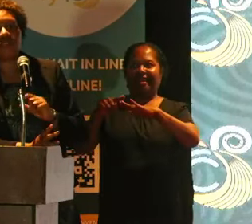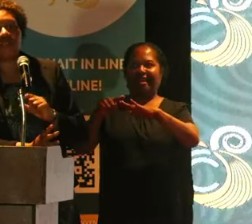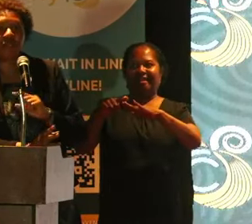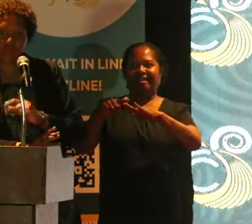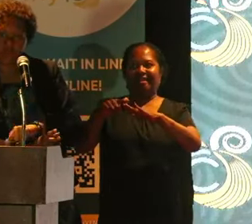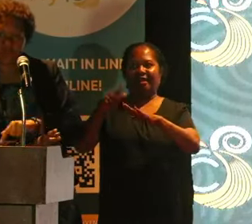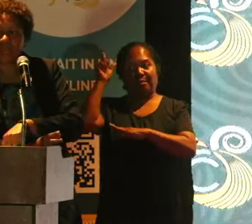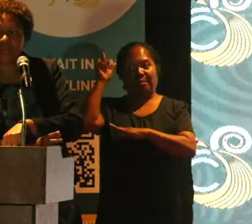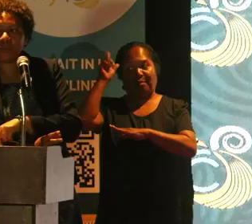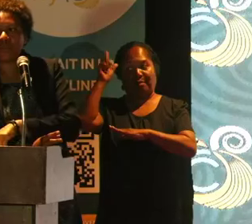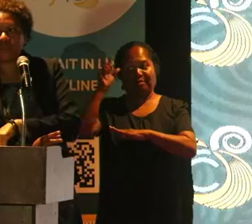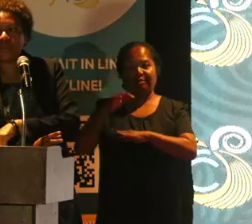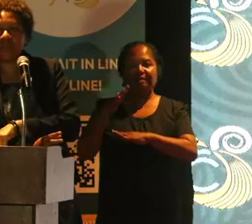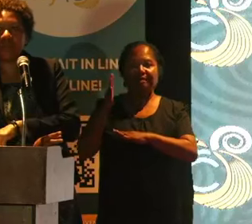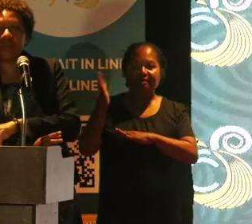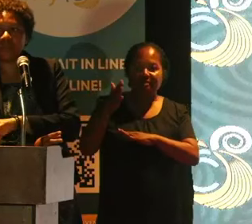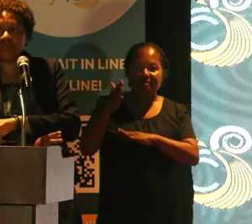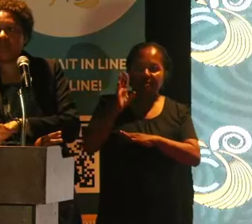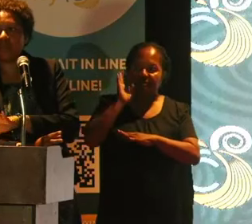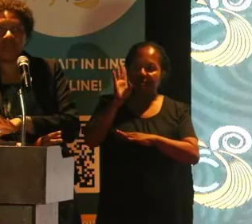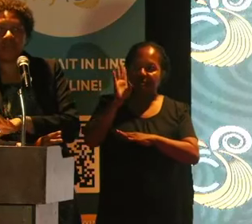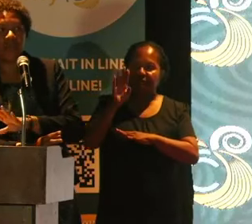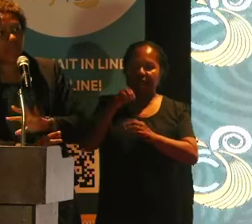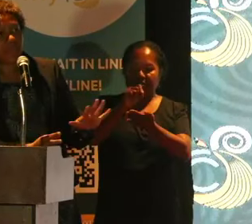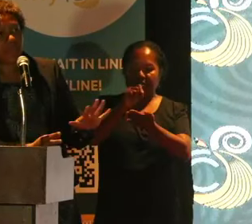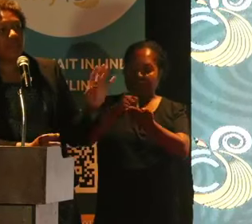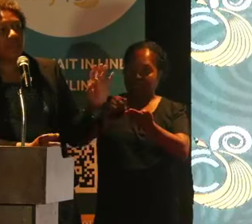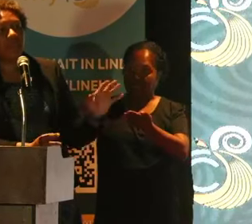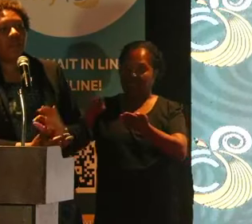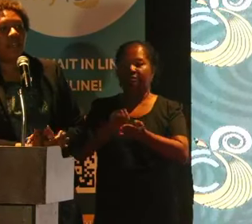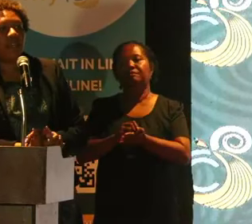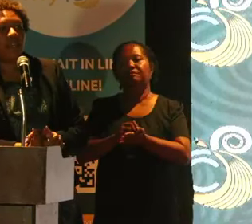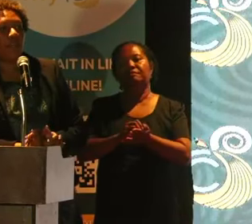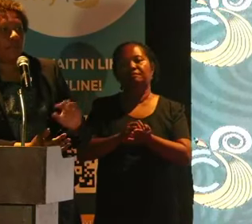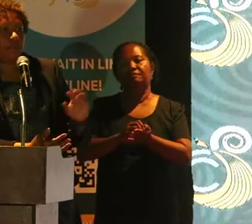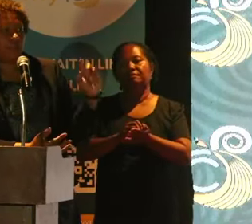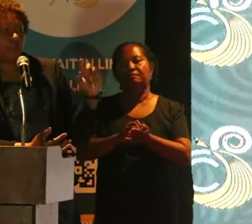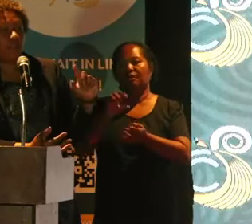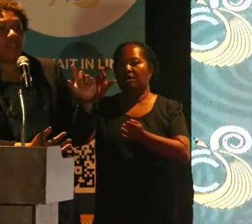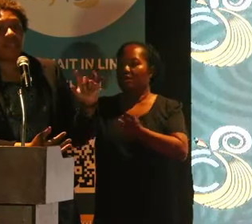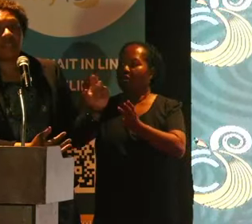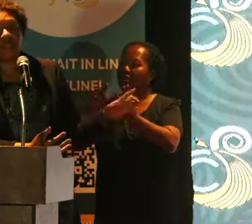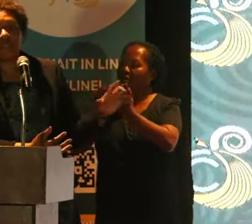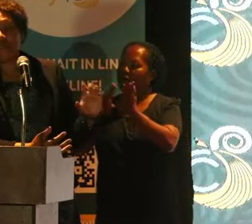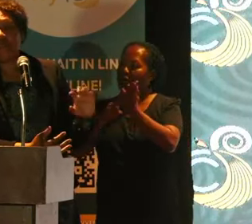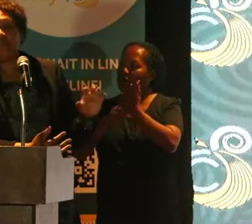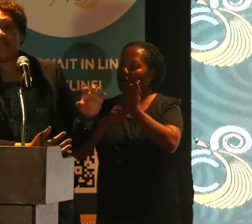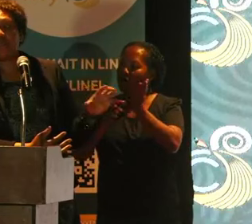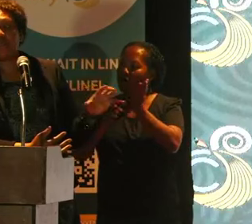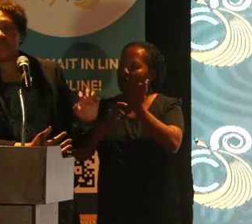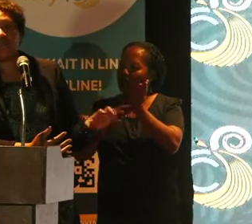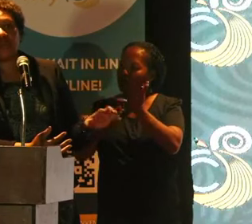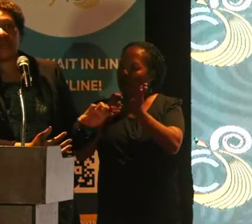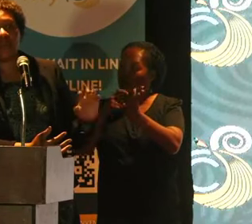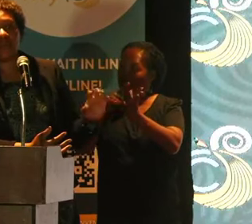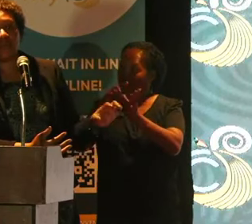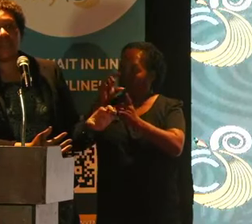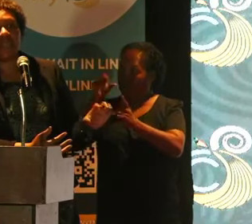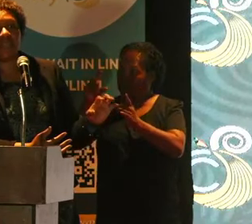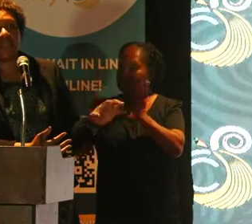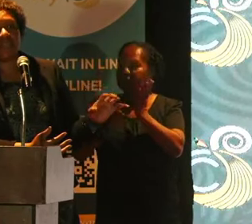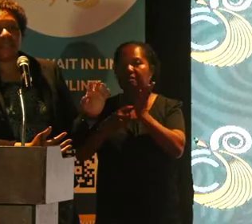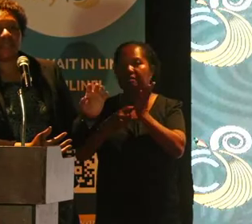always check before you sign your contract of ask if if they've settled, or find out if they've settled all